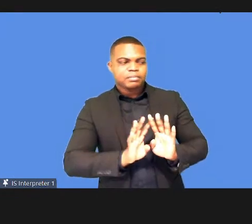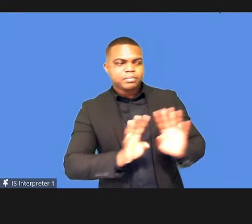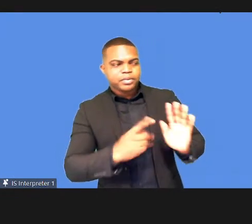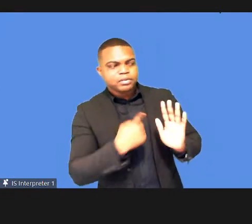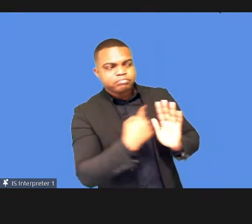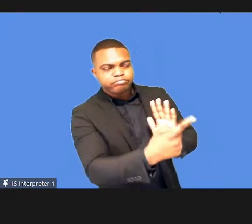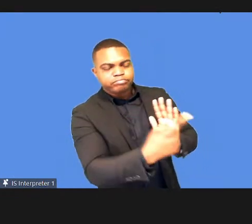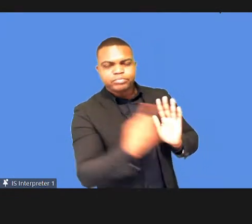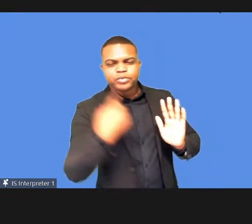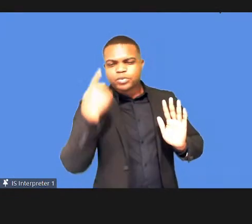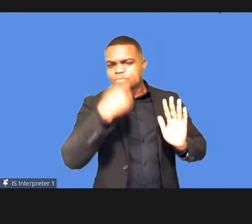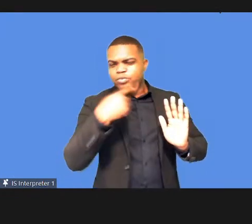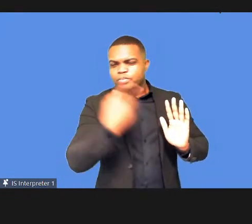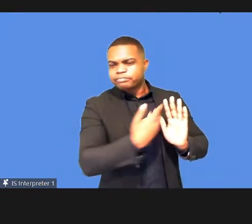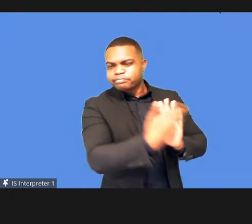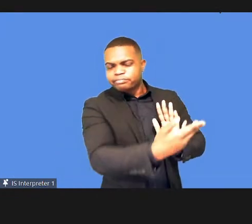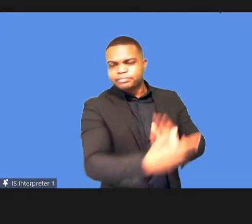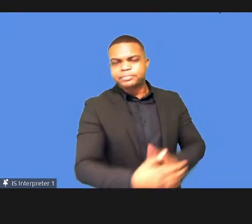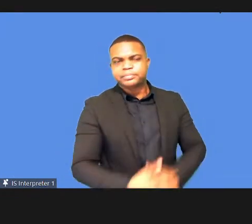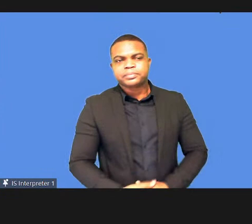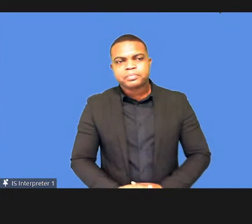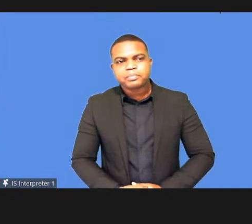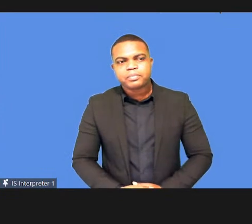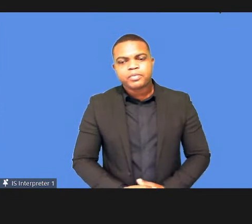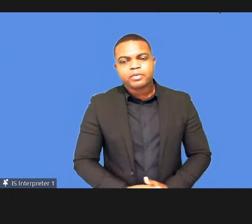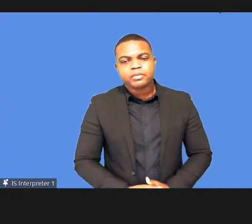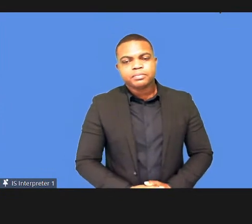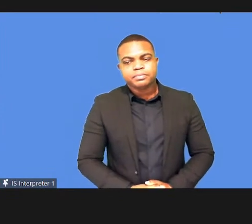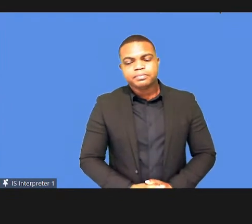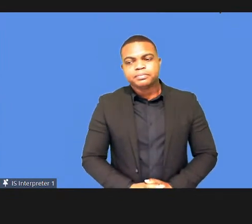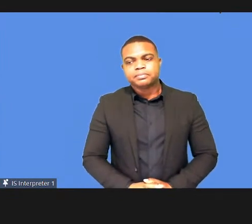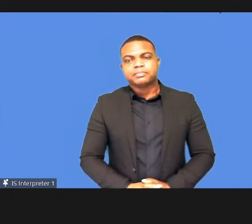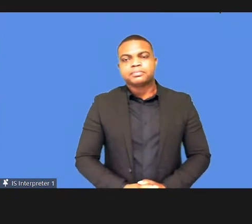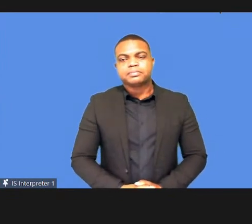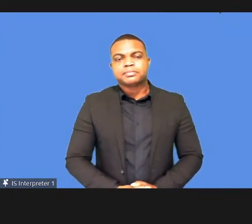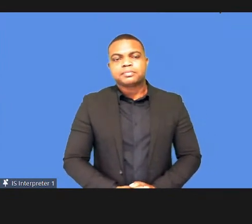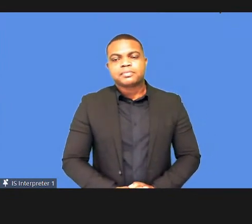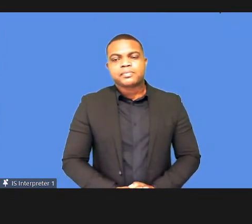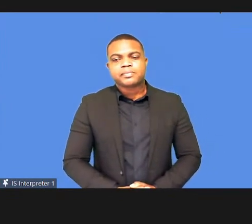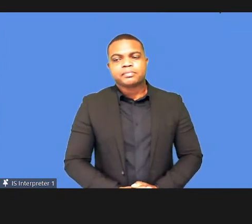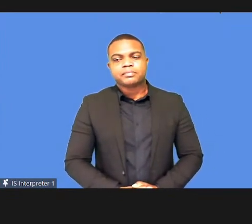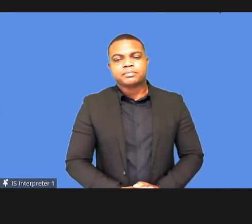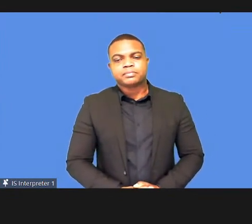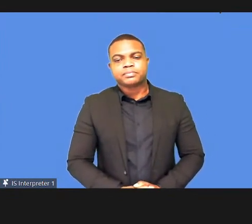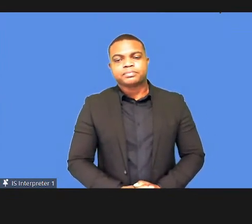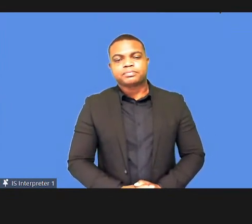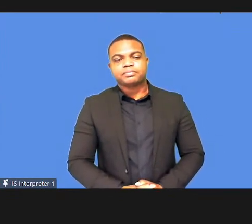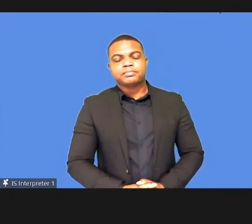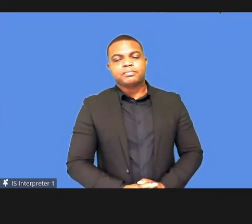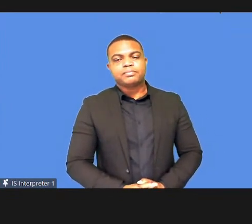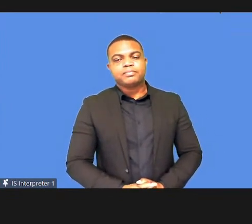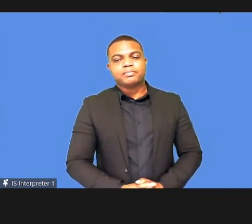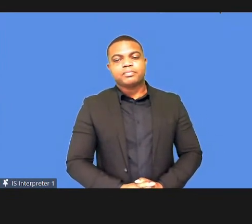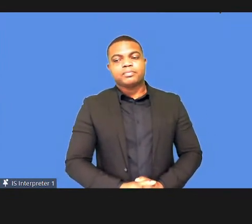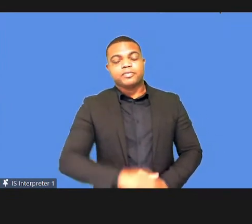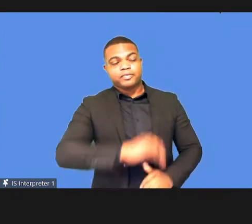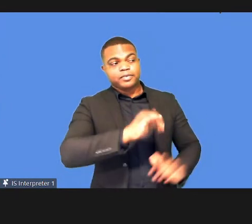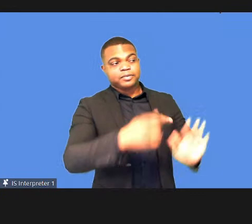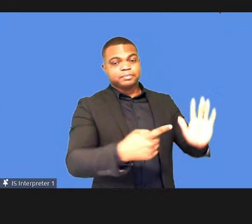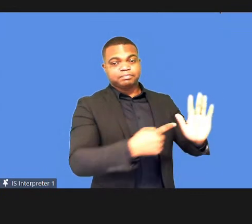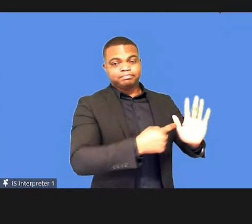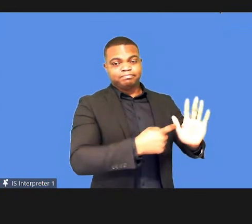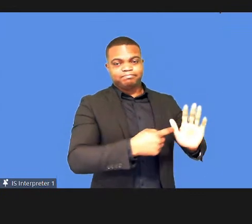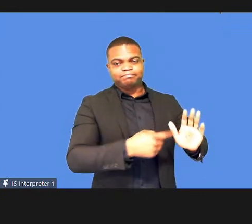His Excellency Mr. Namera Gibaye, who is the State